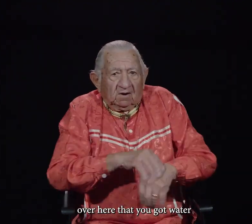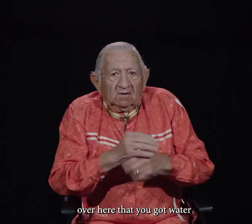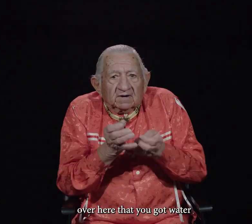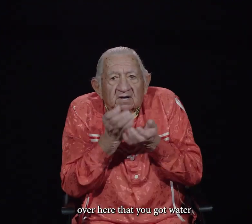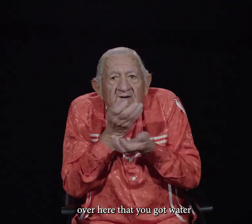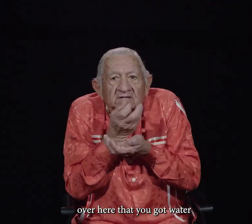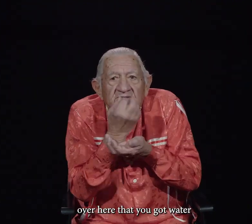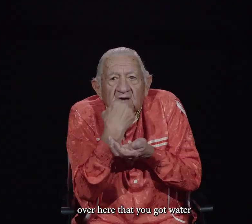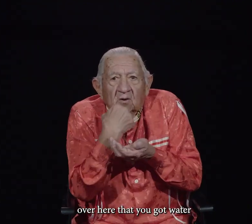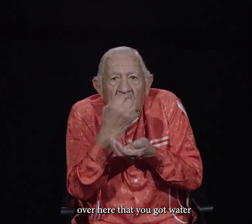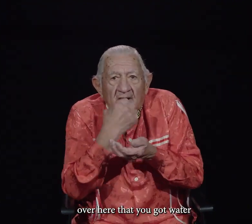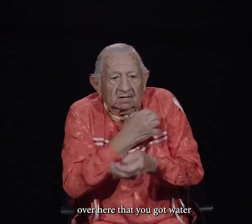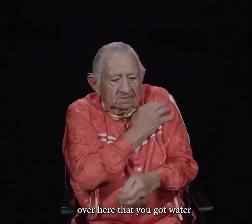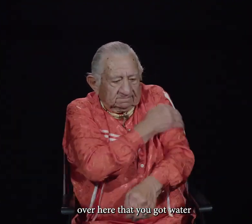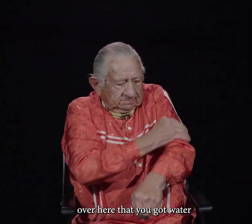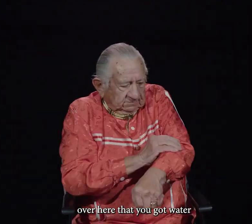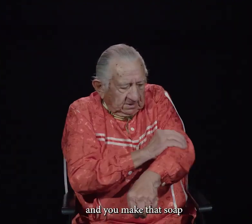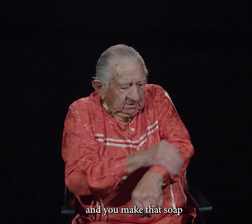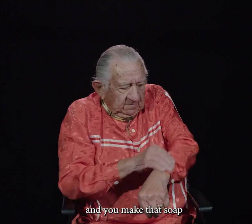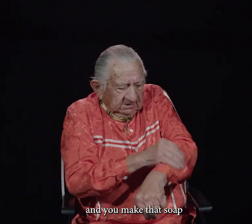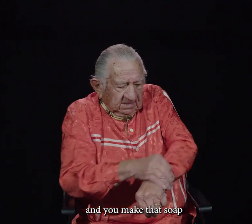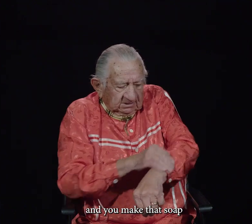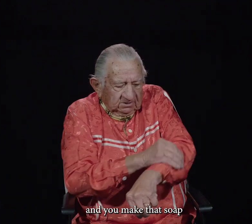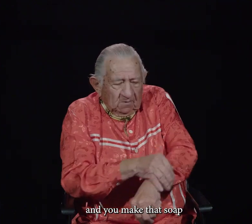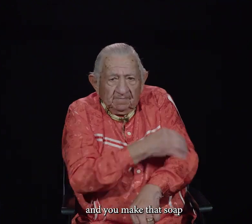Over here that you got water, and you make that soap.